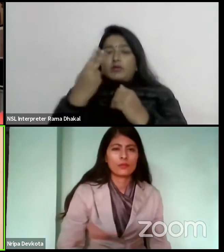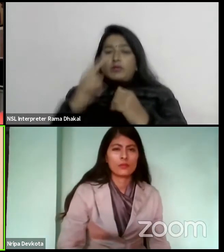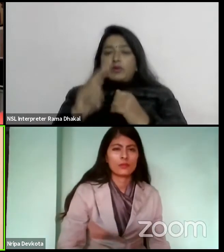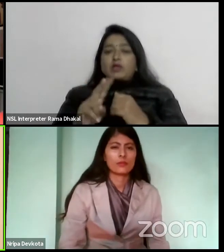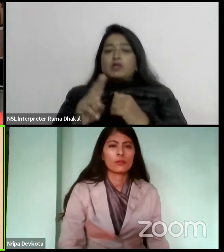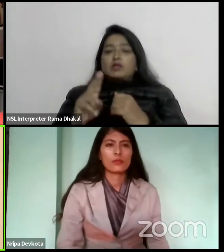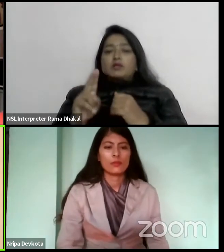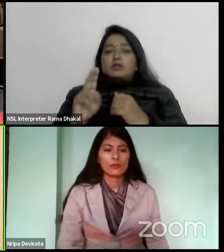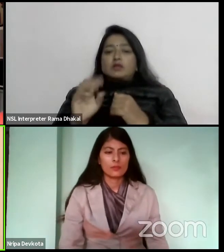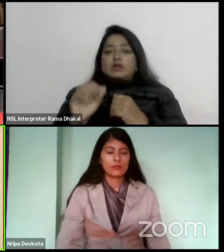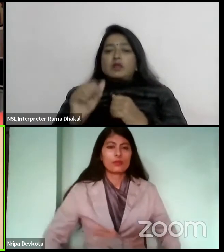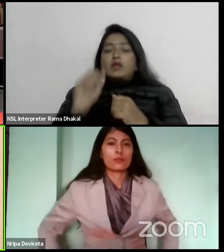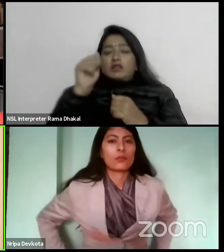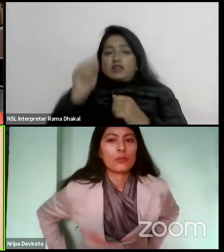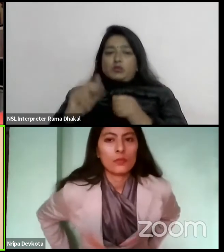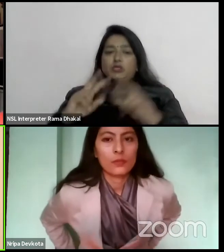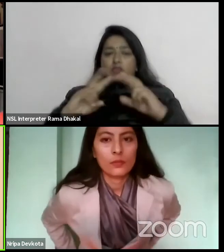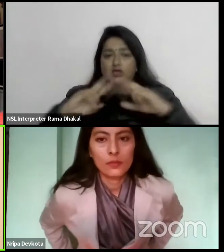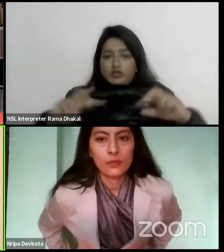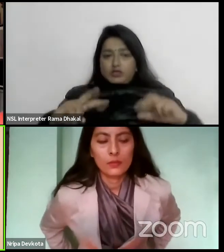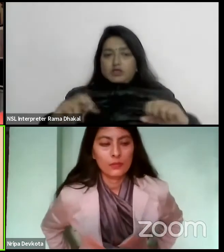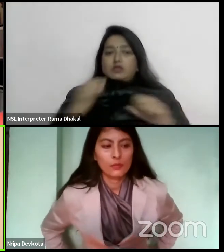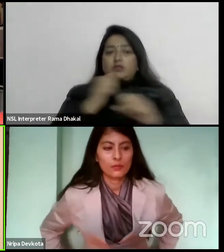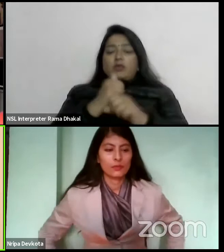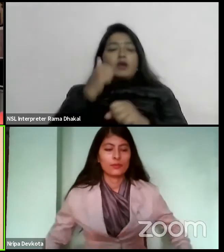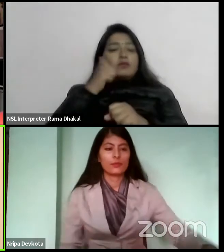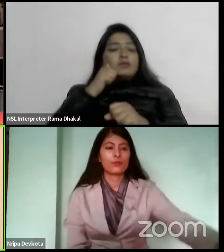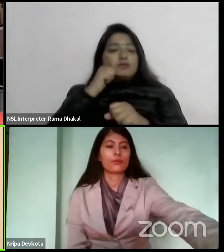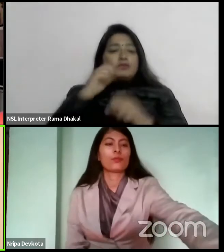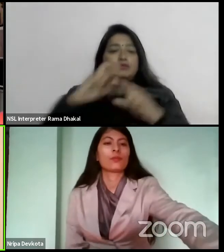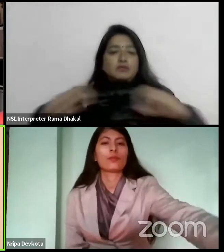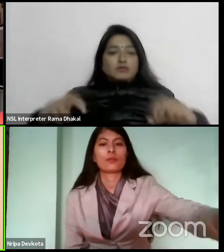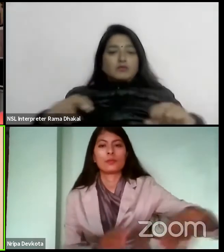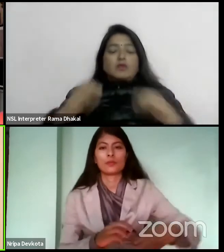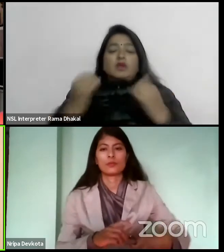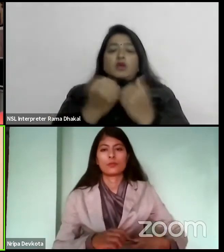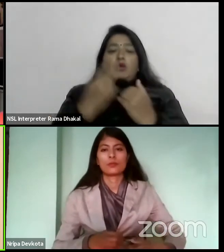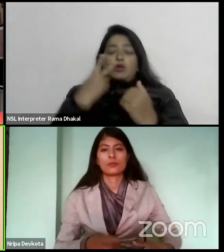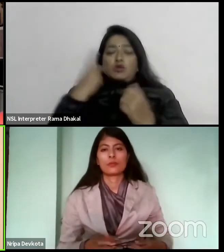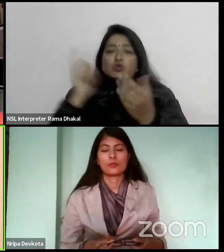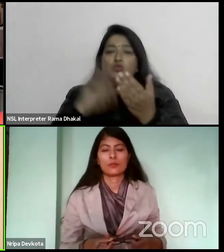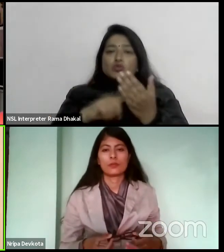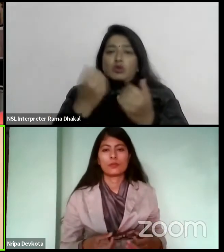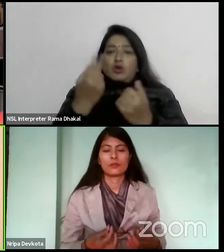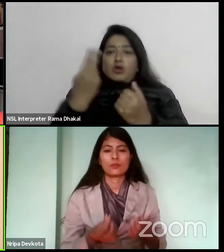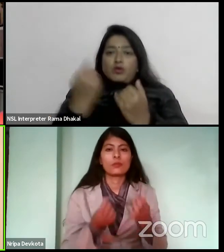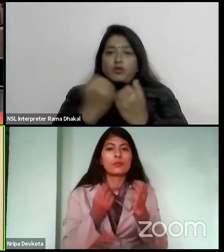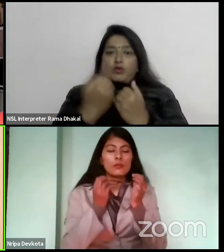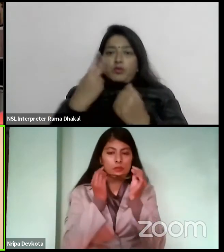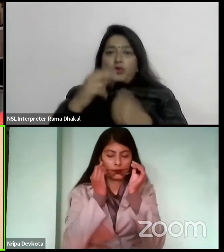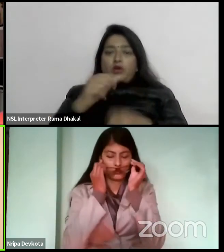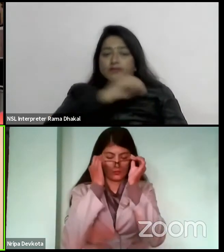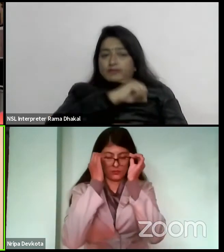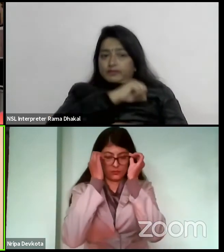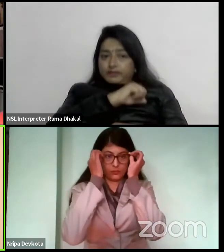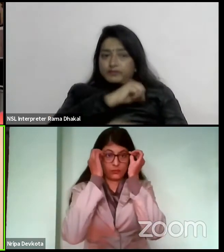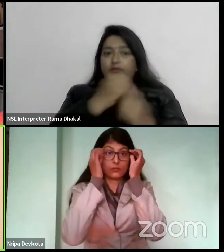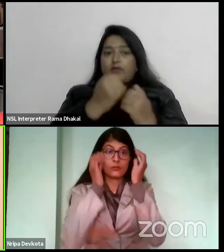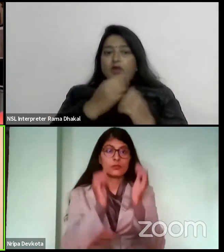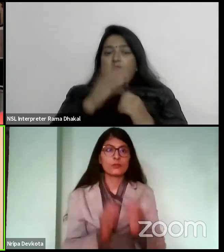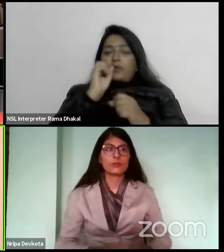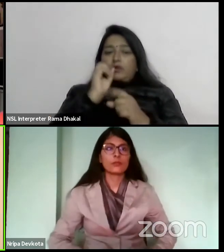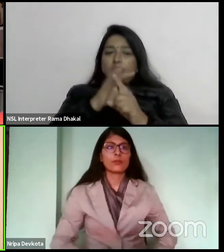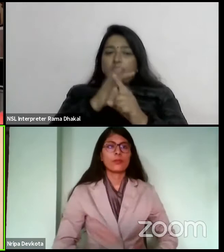academic researcher looking at HIV-related risks in the sex industry, and more than 30 years as a sex worker rights advocate, campaigning